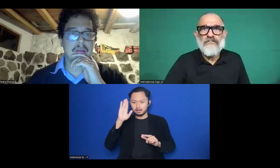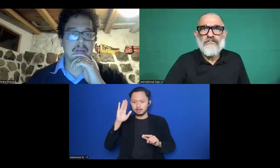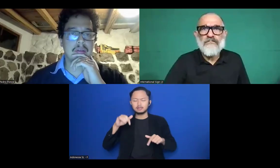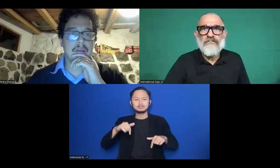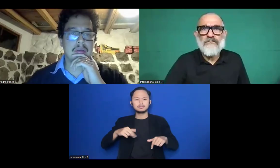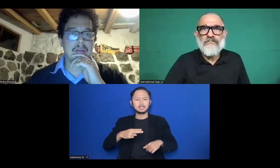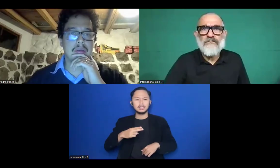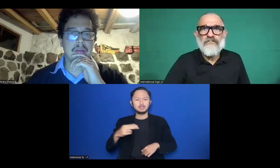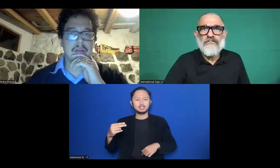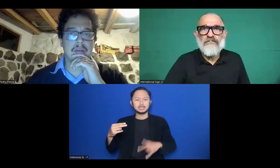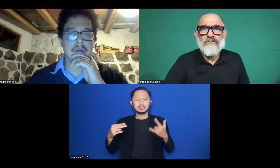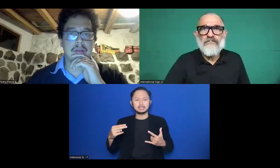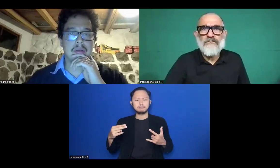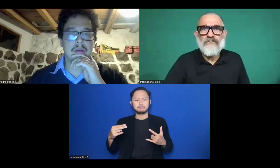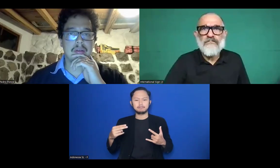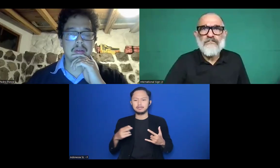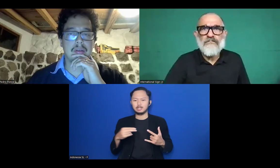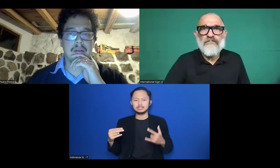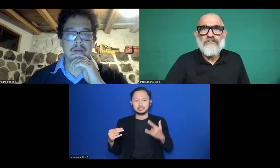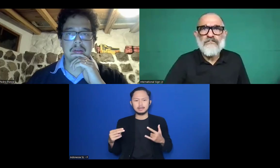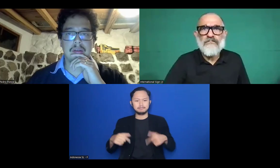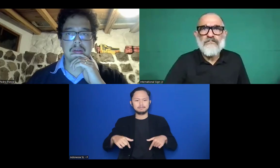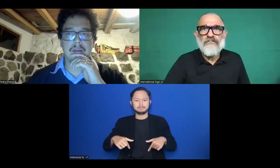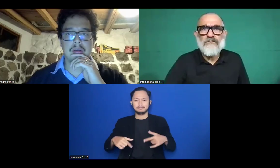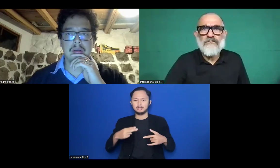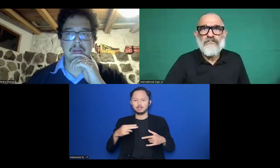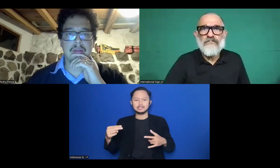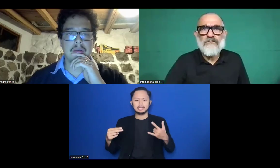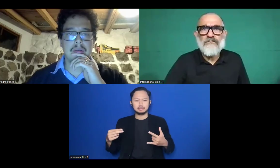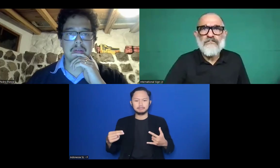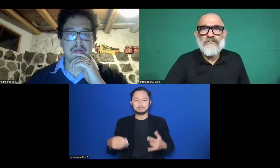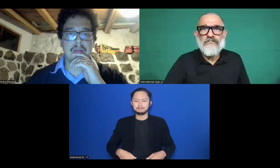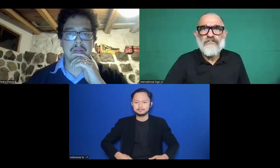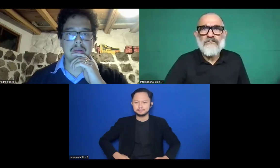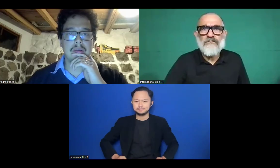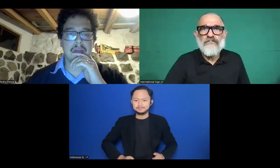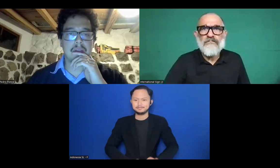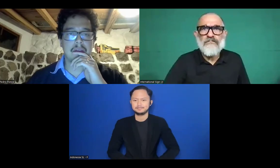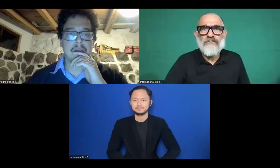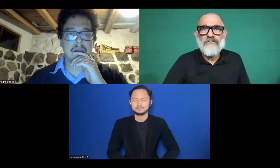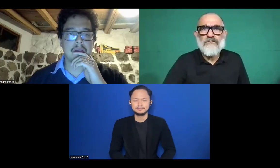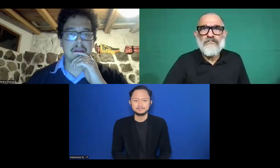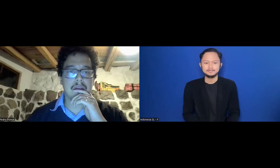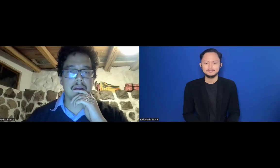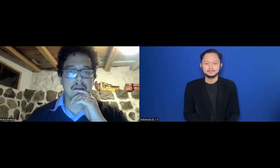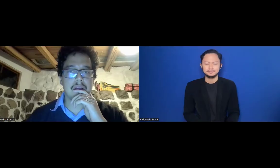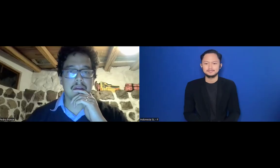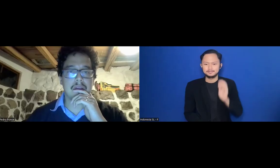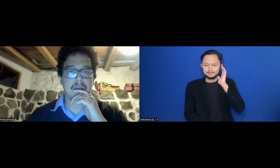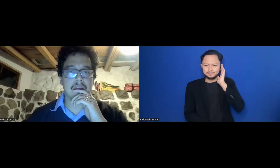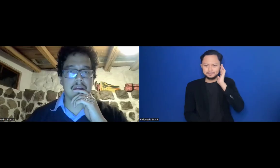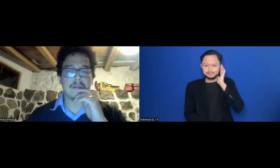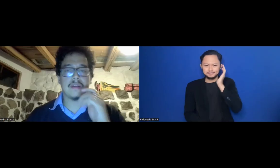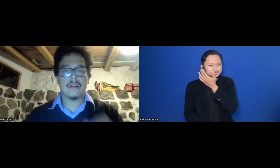Thank you, Pedro. We also have some participants that were in the meeting, but they left and